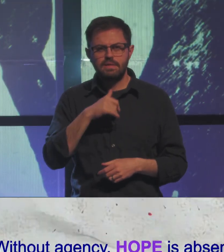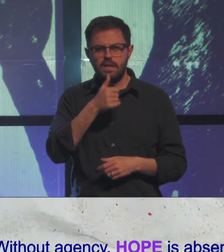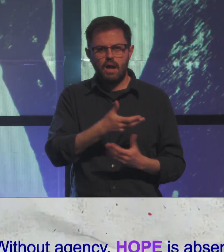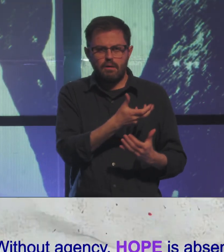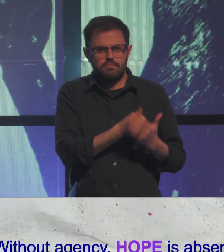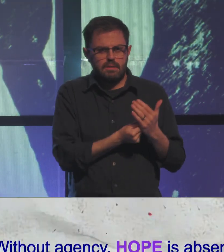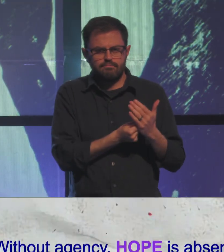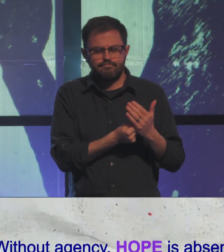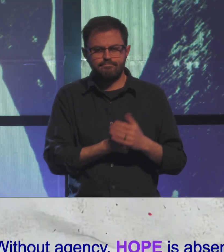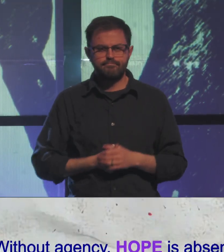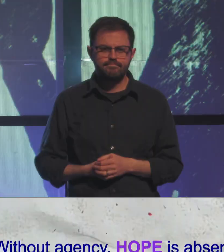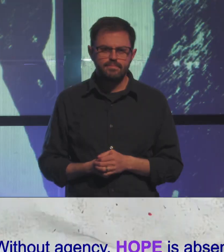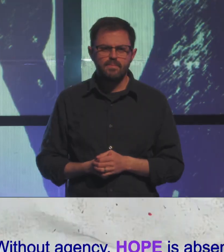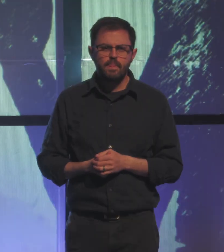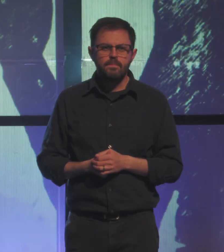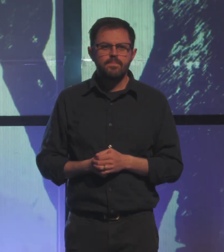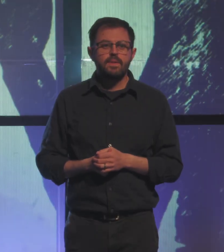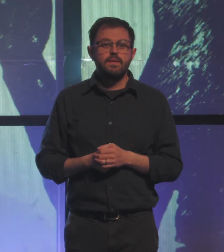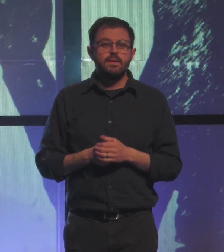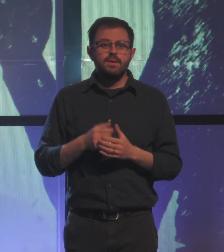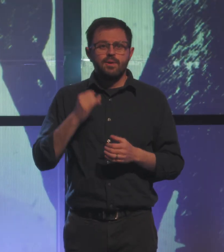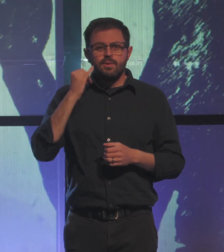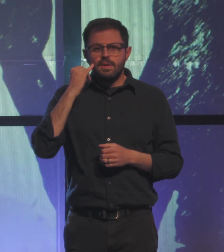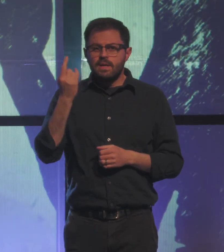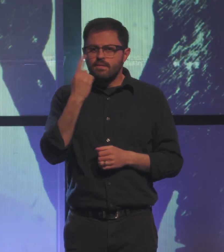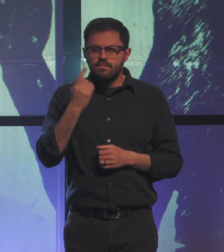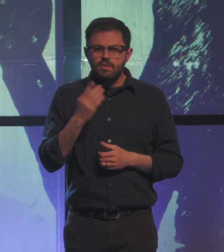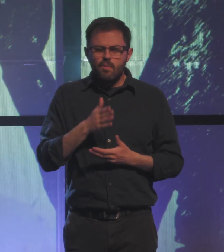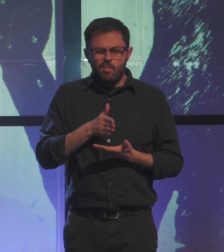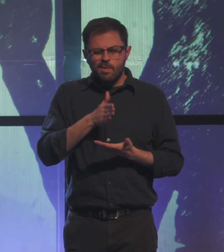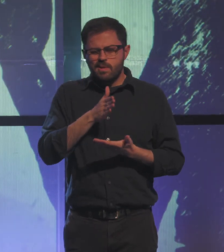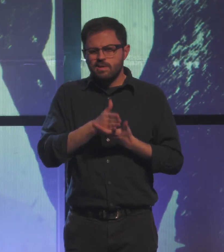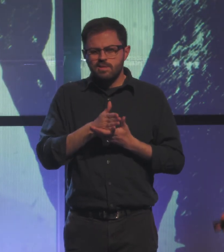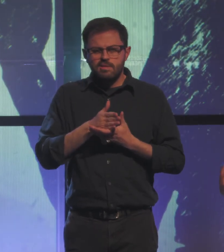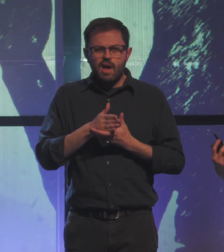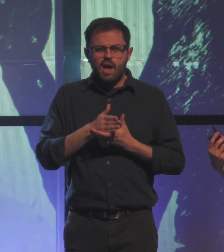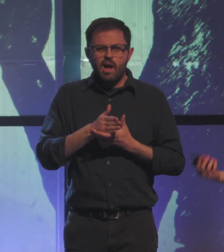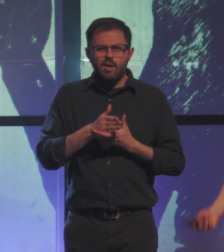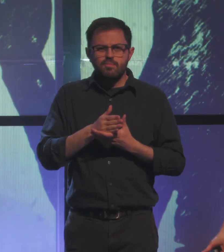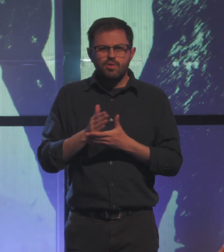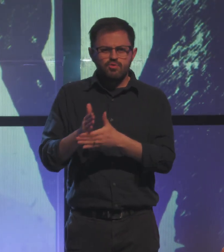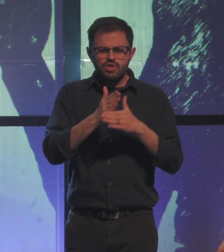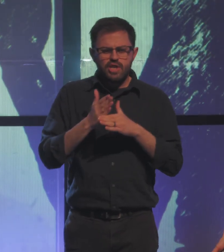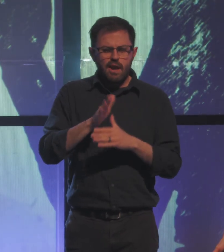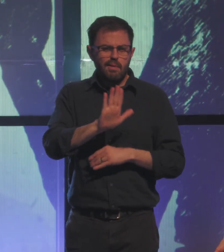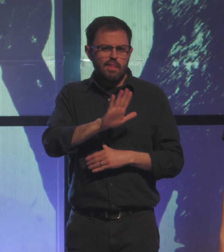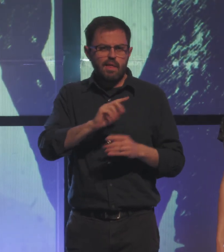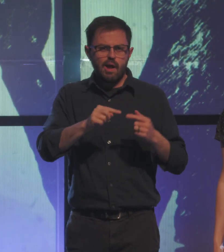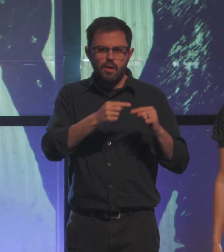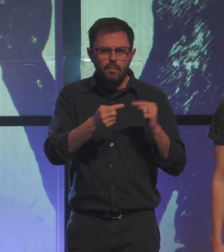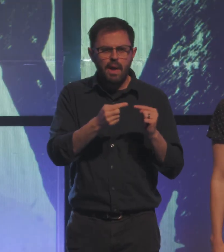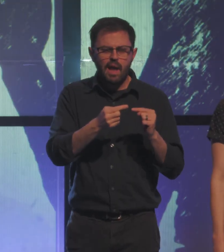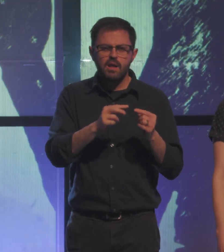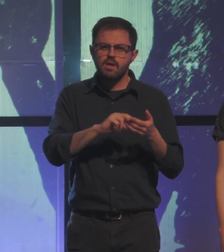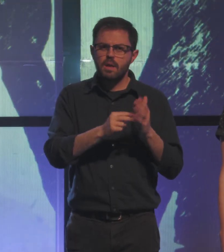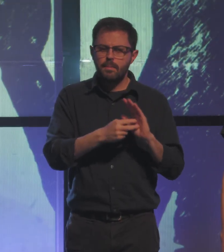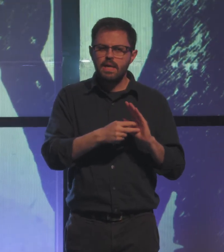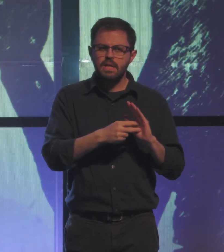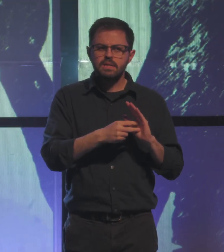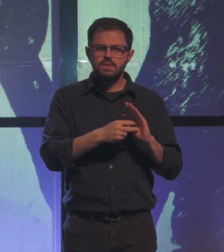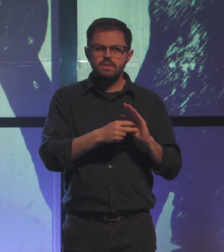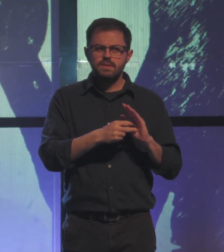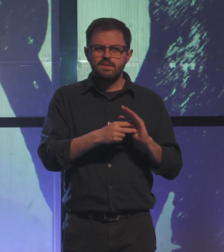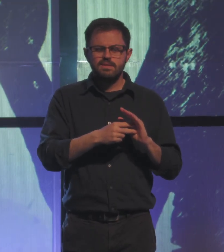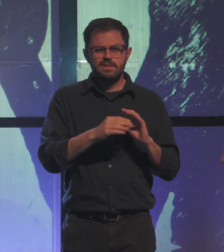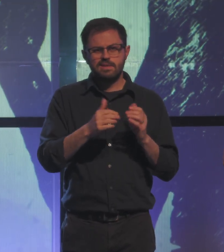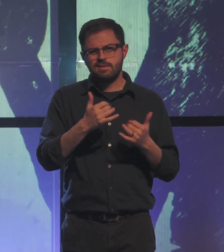silenced. And so when someone stops expressing their pain, they often stop believing that change is possible. They start believing